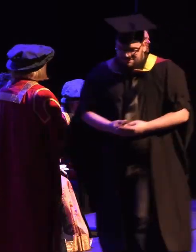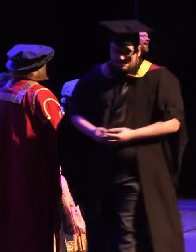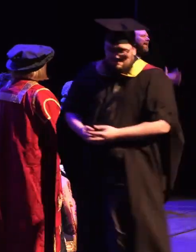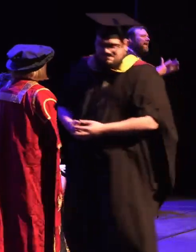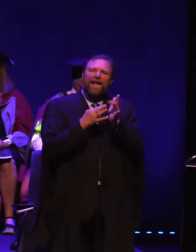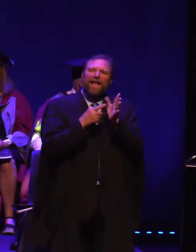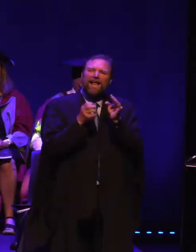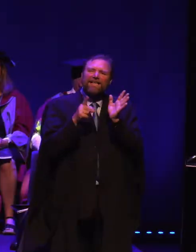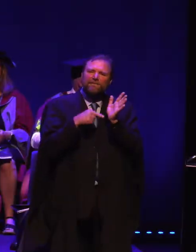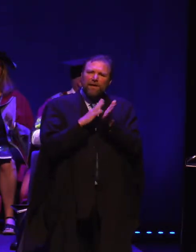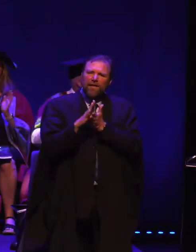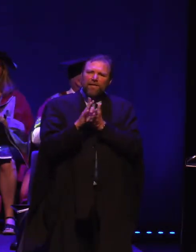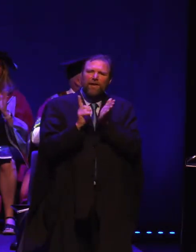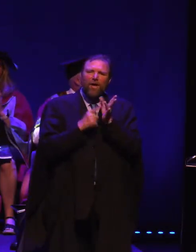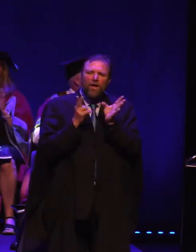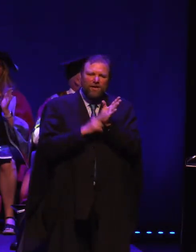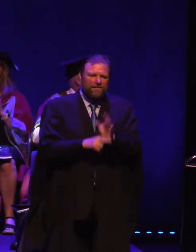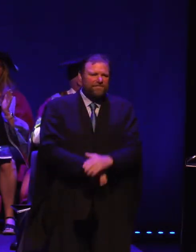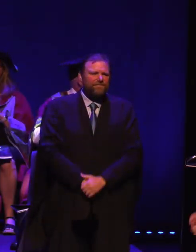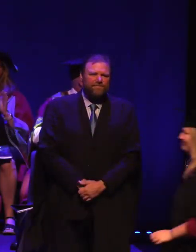Elizabeth Laurent.